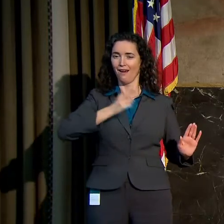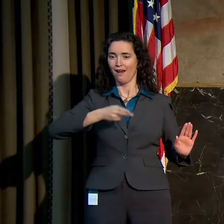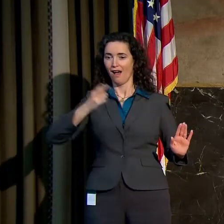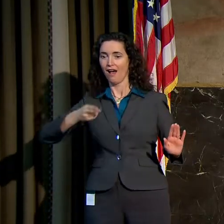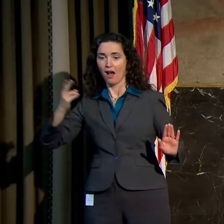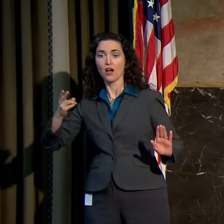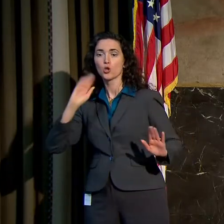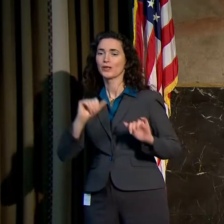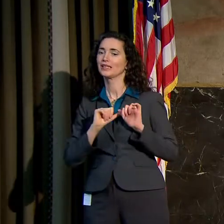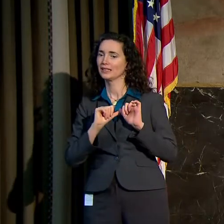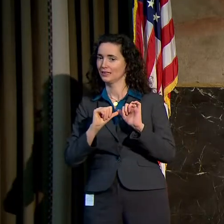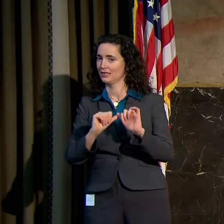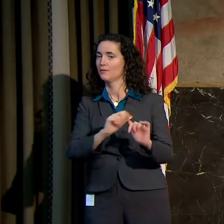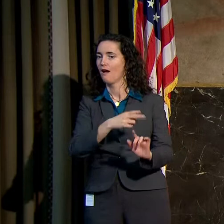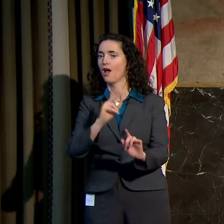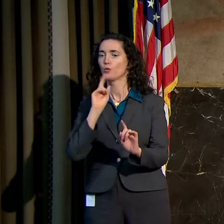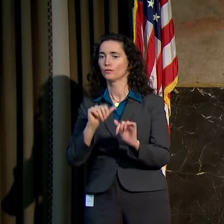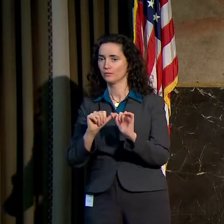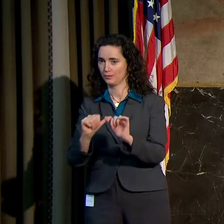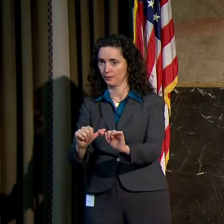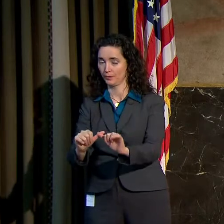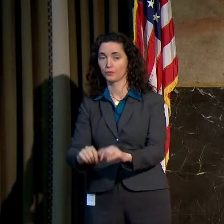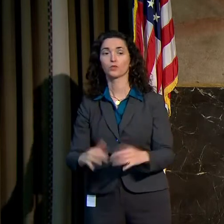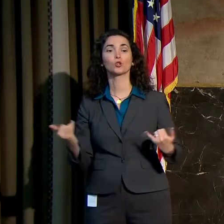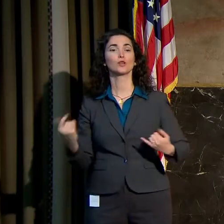while. Today, we are reporting